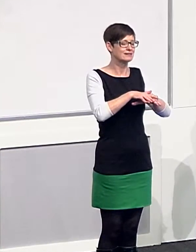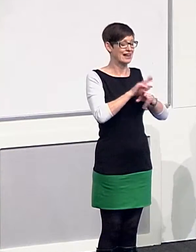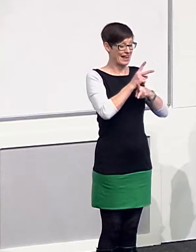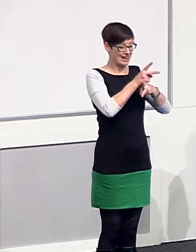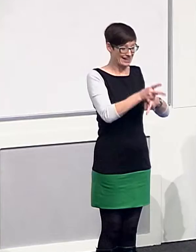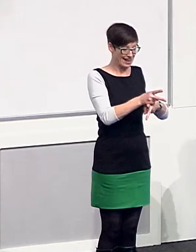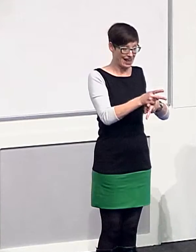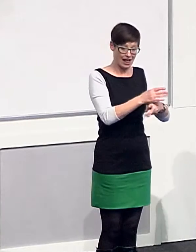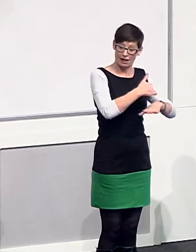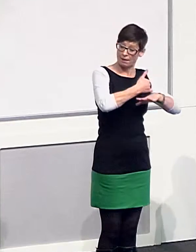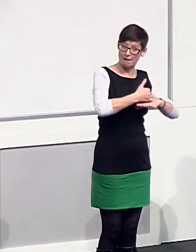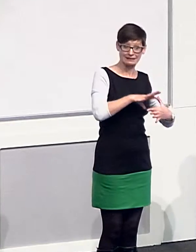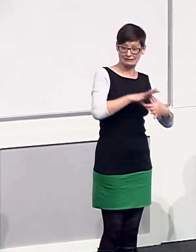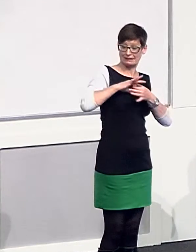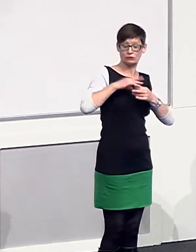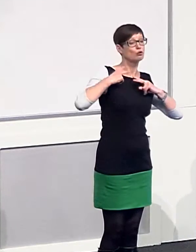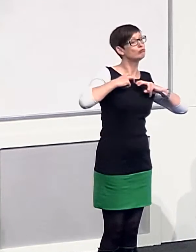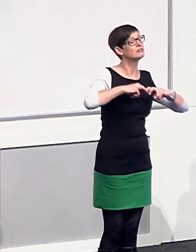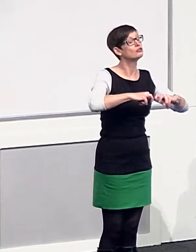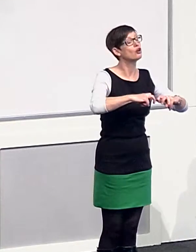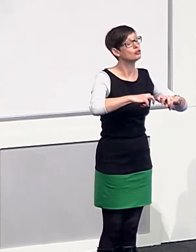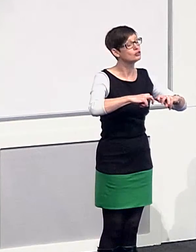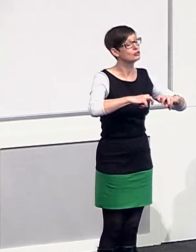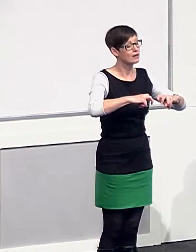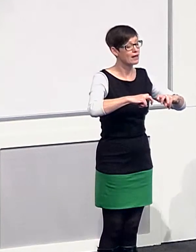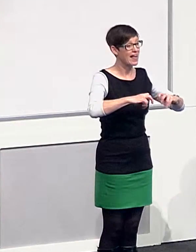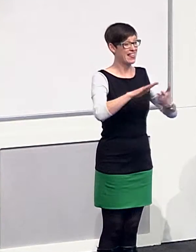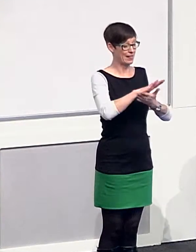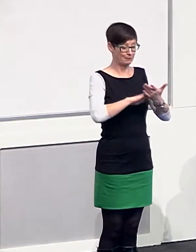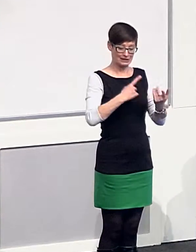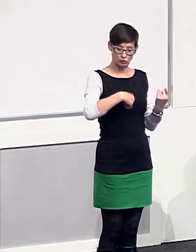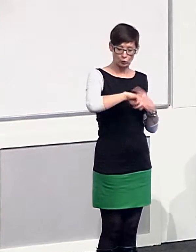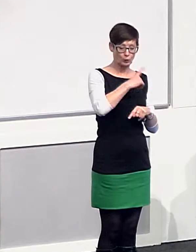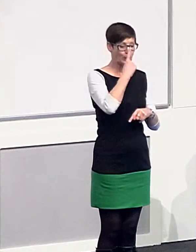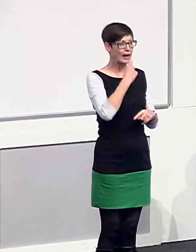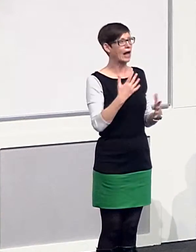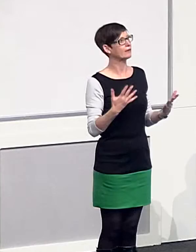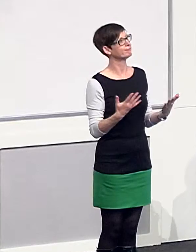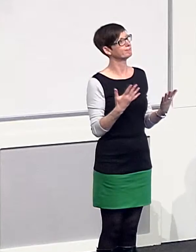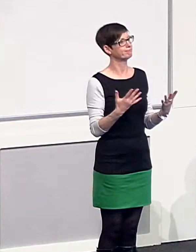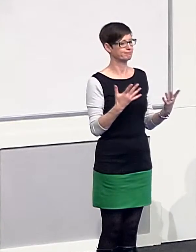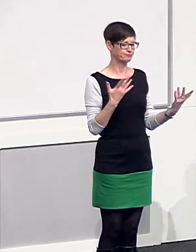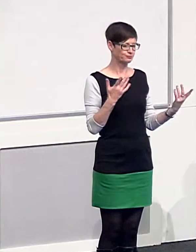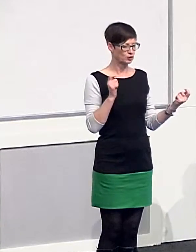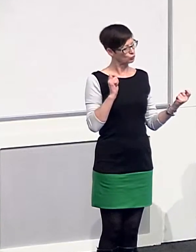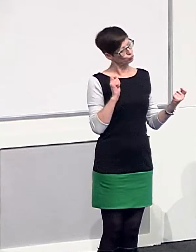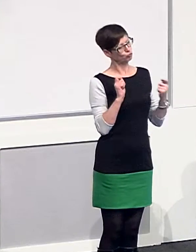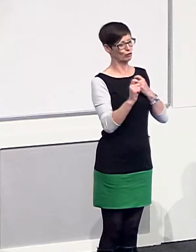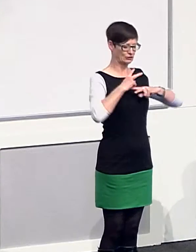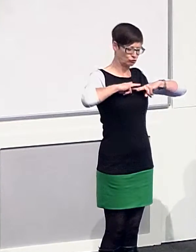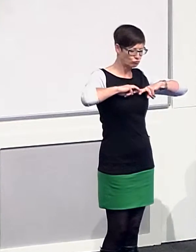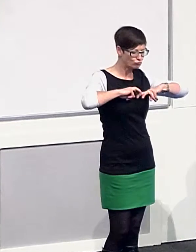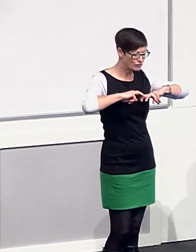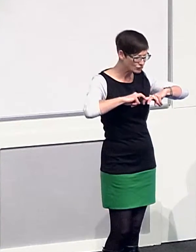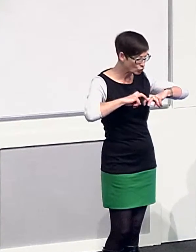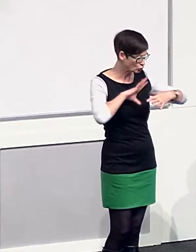New technology in genetics enables us to, it has revolutionized really the research that we can do together with